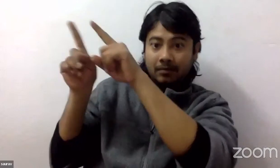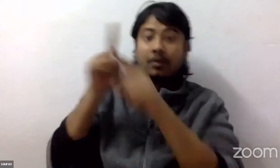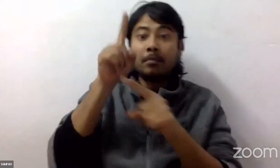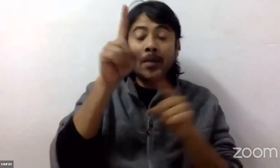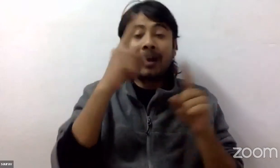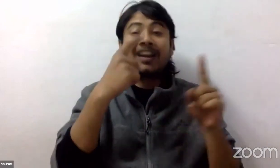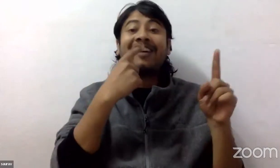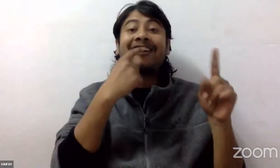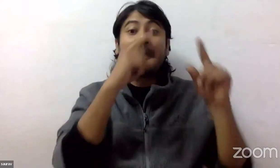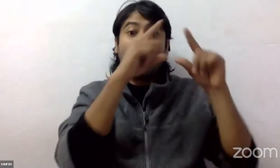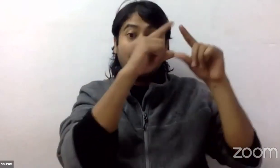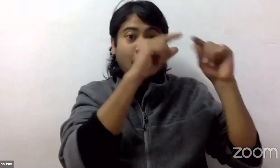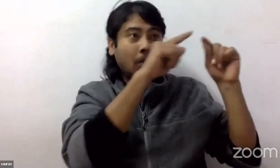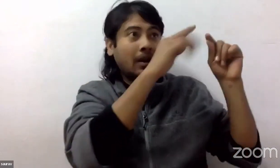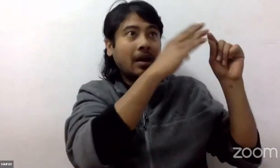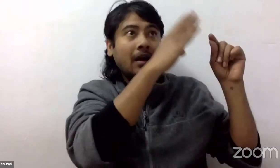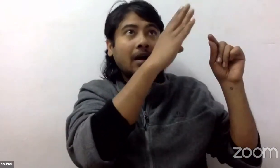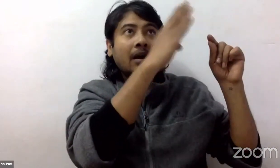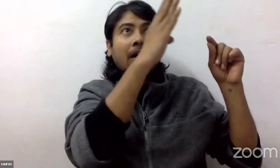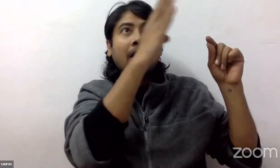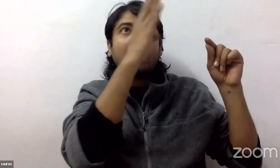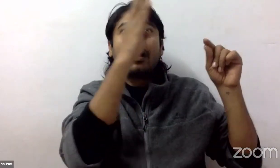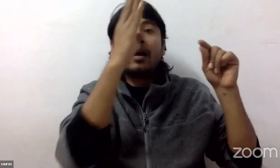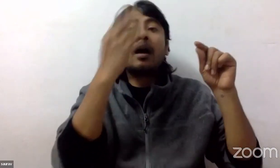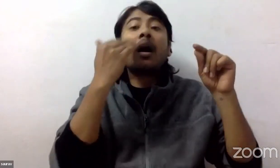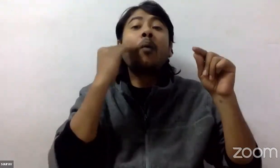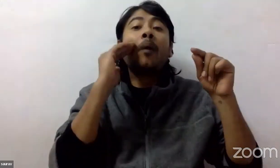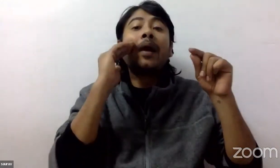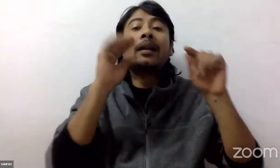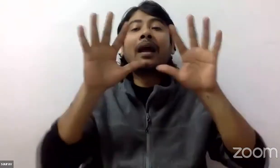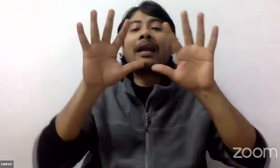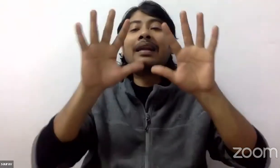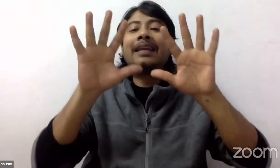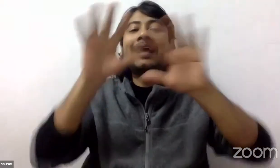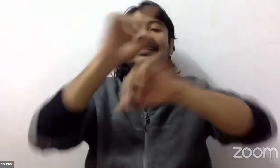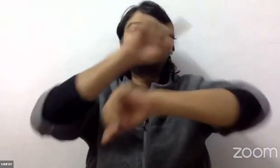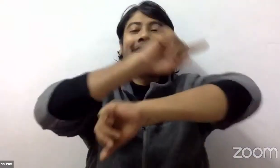That is why we see, if we go near an ocean, people who are living an ocean, they will